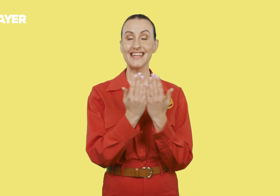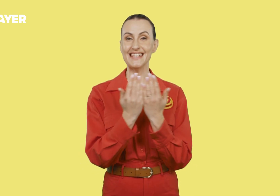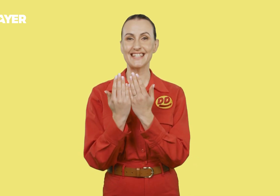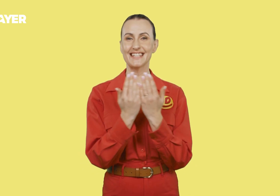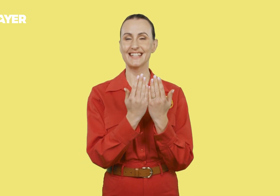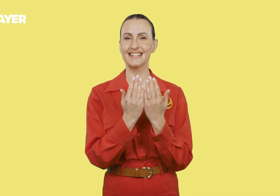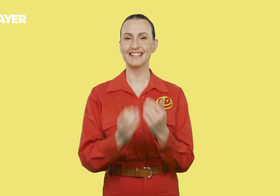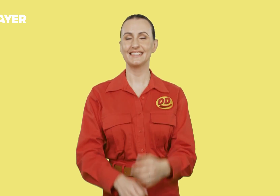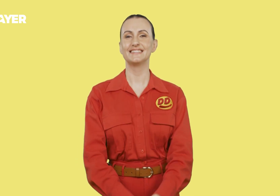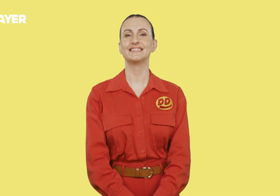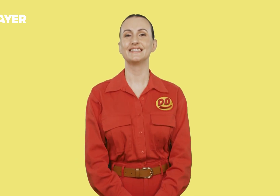Read.